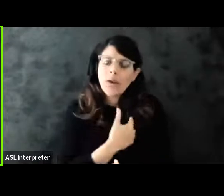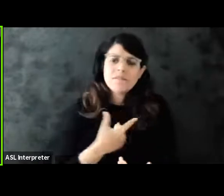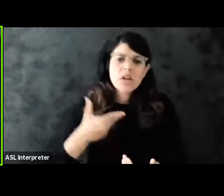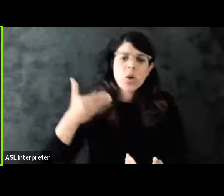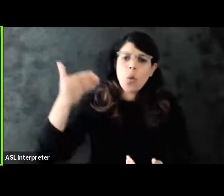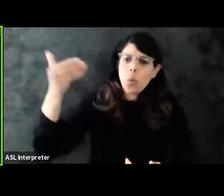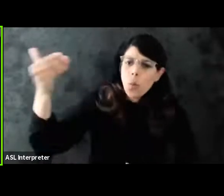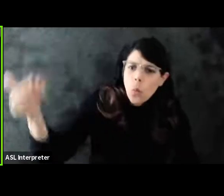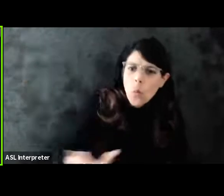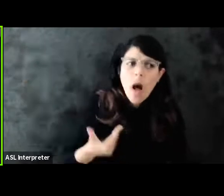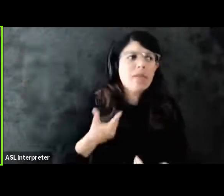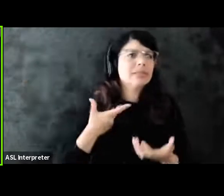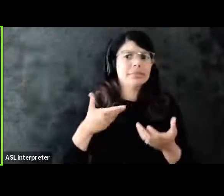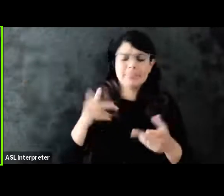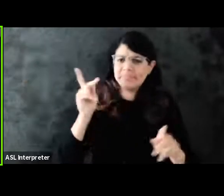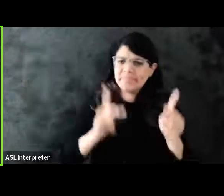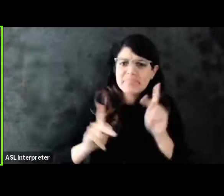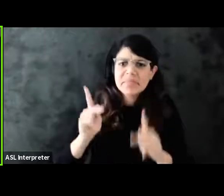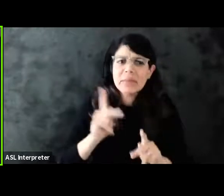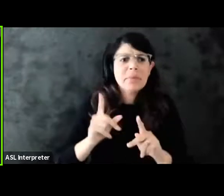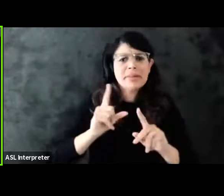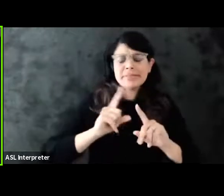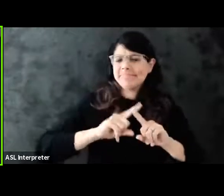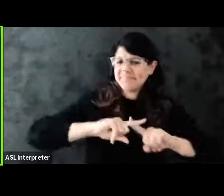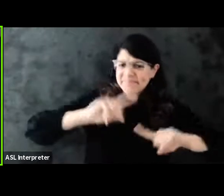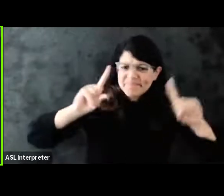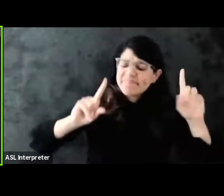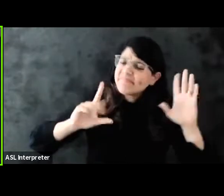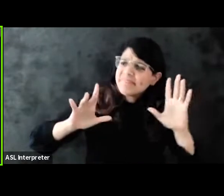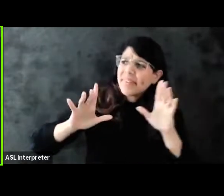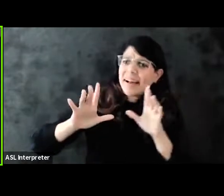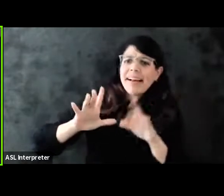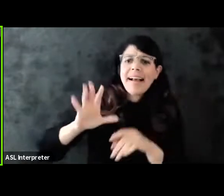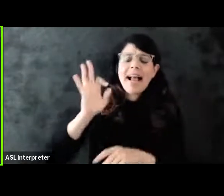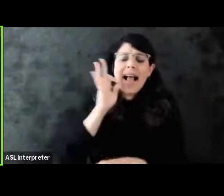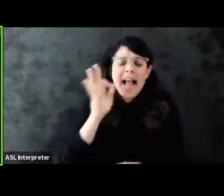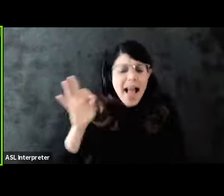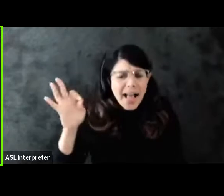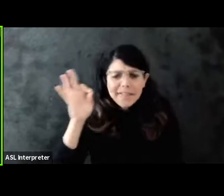Black, they were Native American, they were Mediterranean,